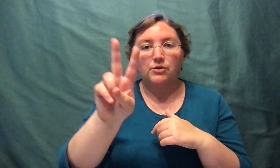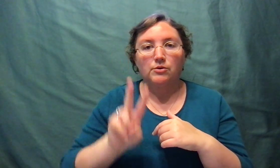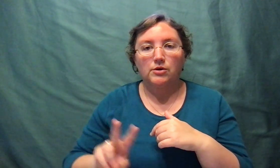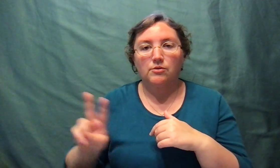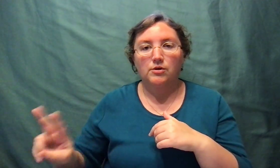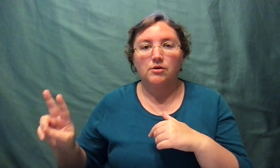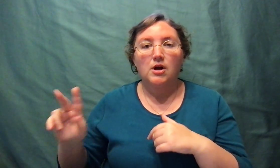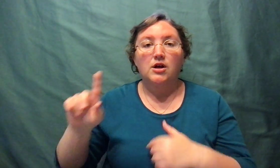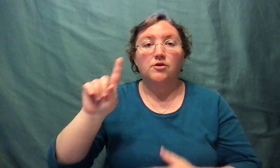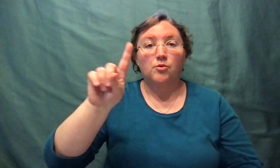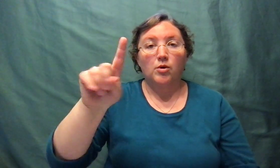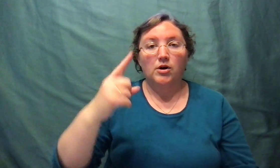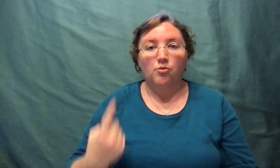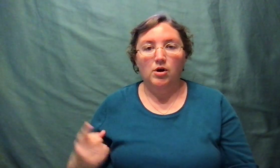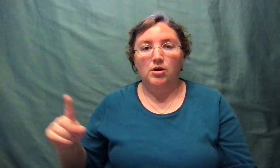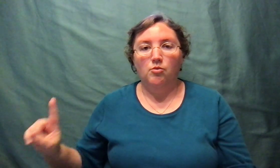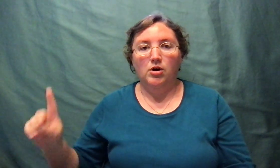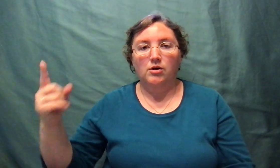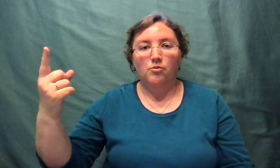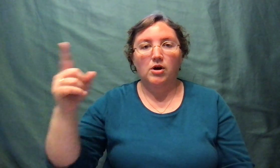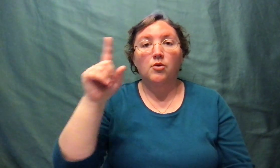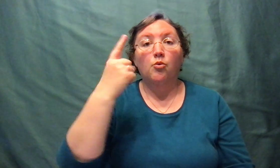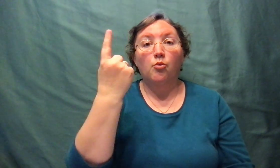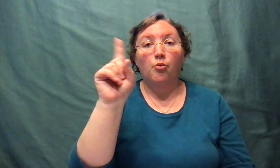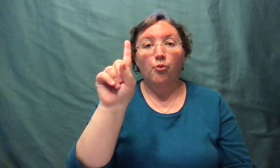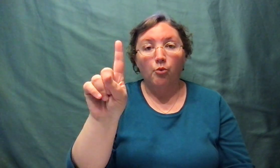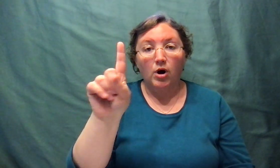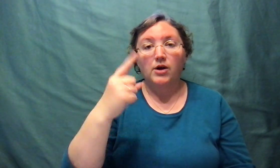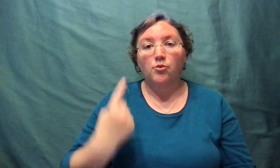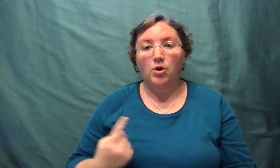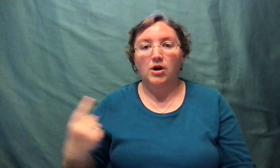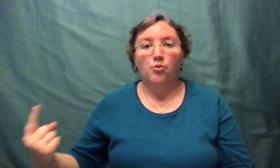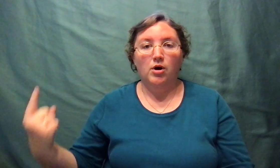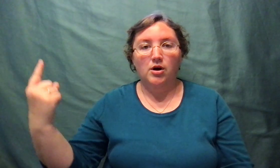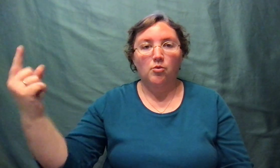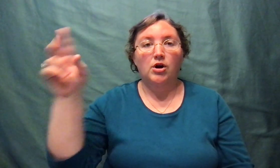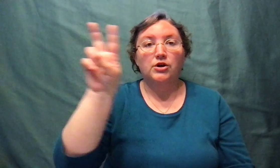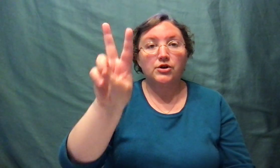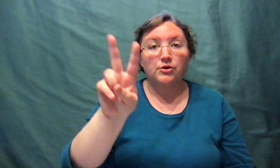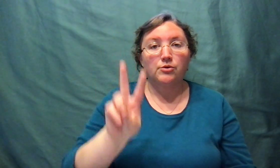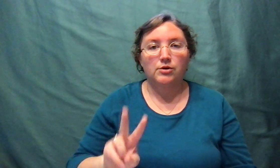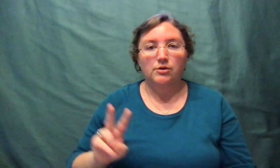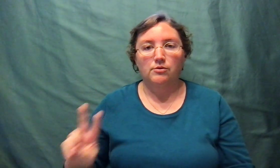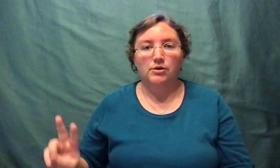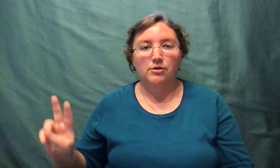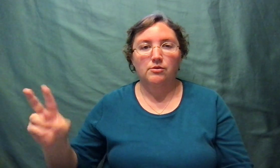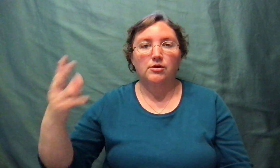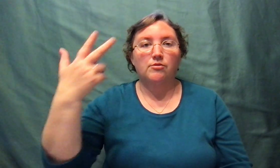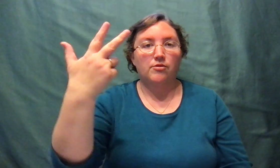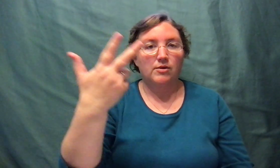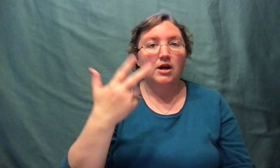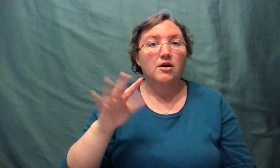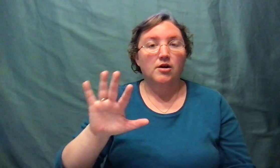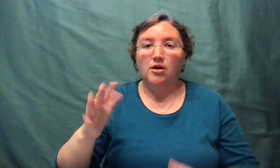2. You can 1, 1, 1, 1, 1, 1, 1, 1, 2, 2, 2, 2, 3. All